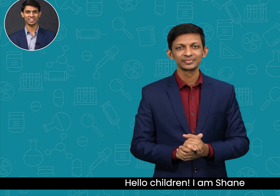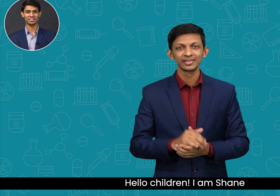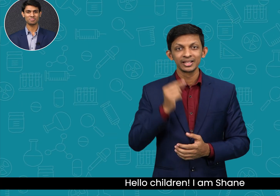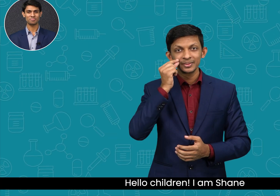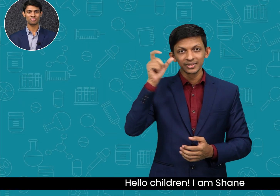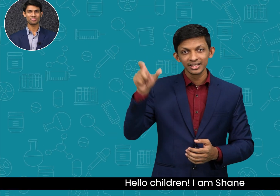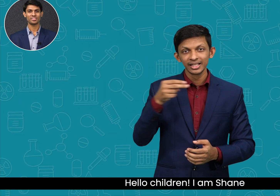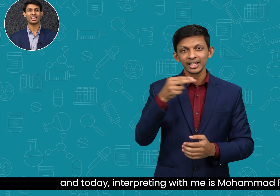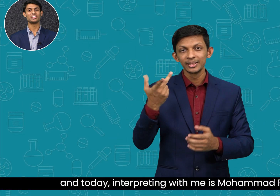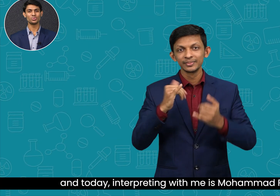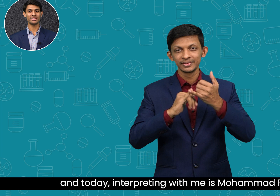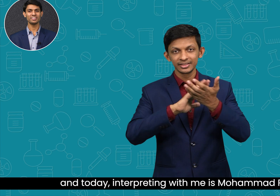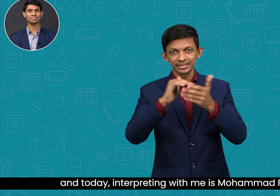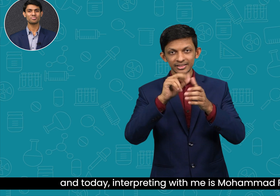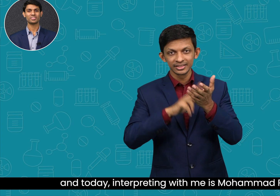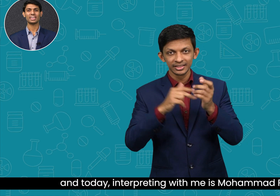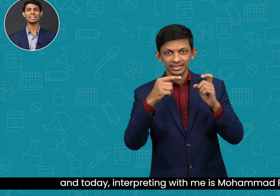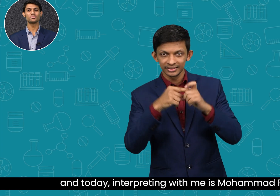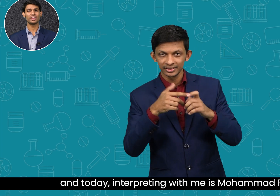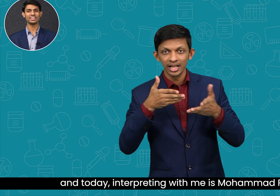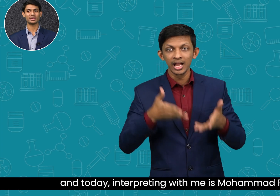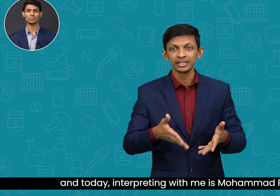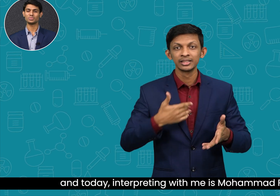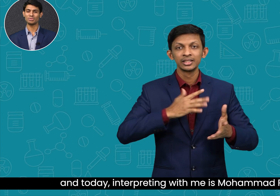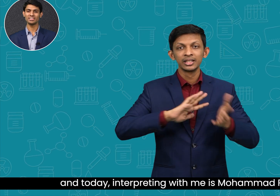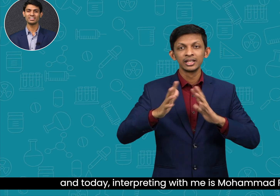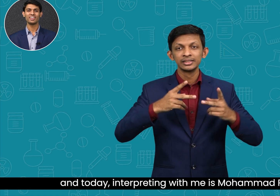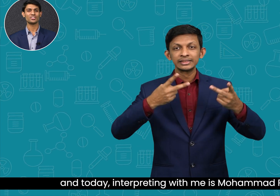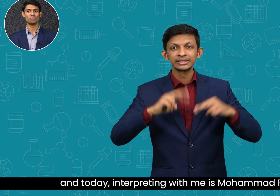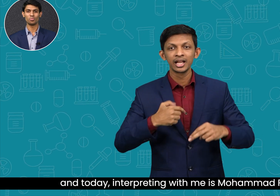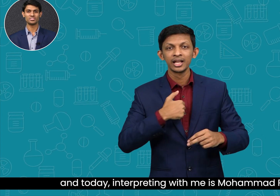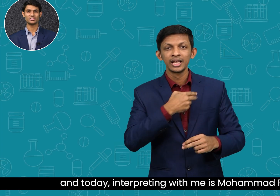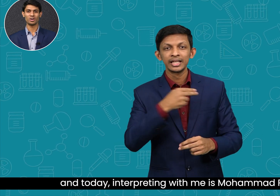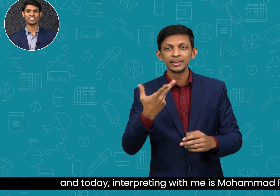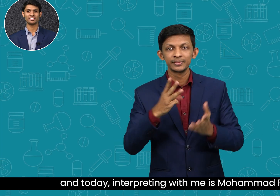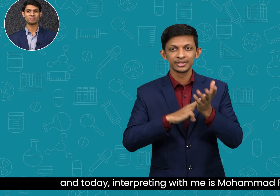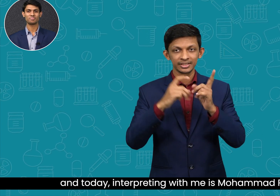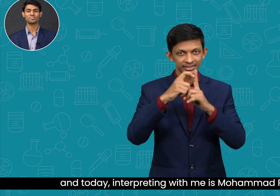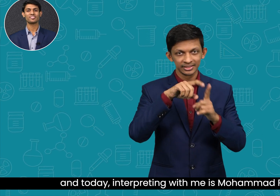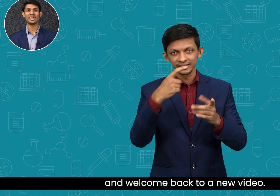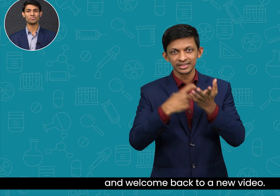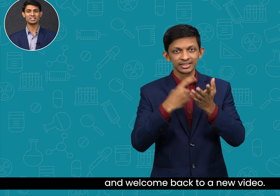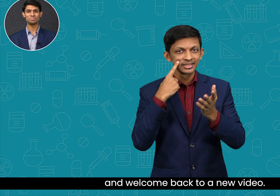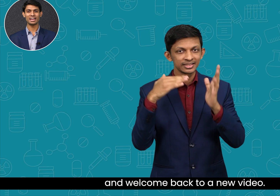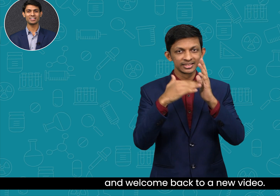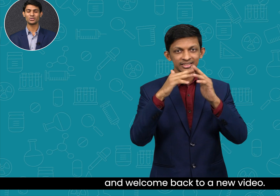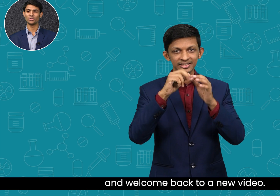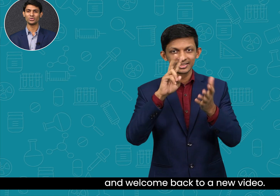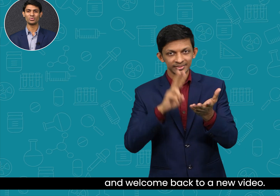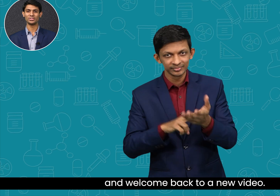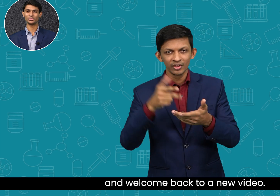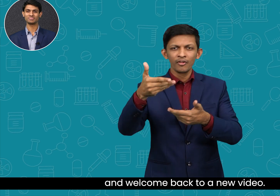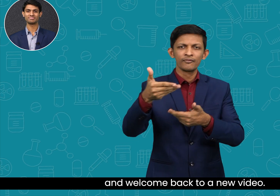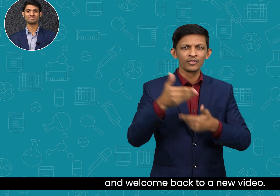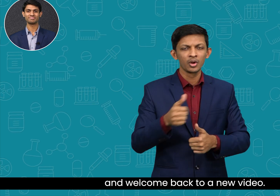I'm Shane, and today interpreting with me is Mohammad Rizwan, and welcome back to a